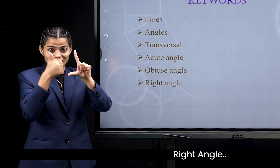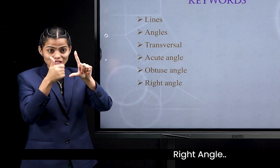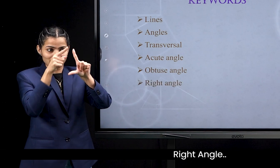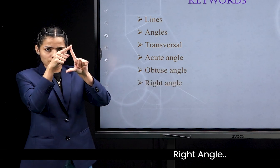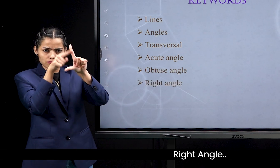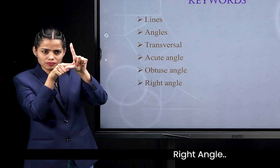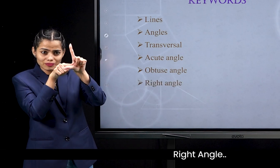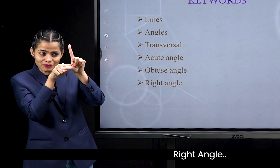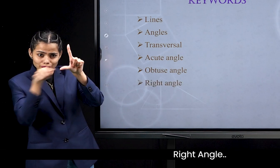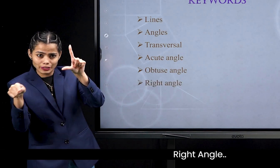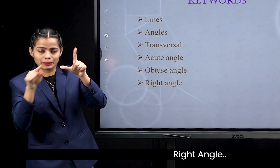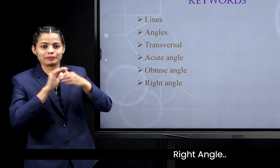right angle,